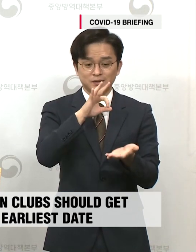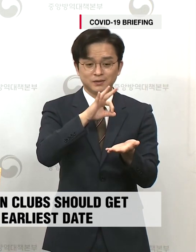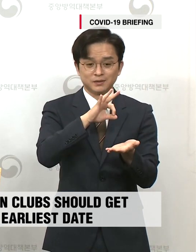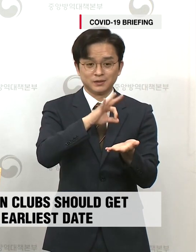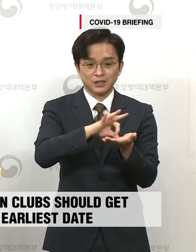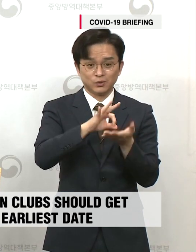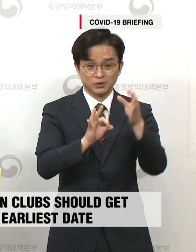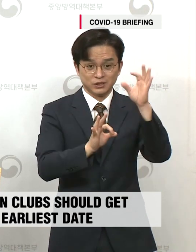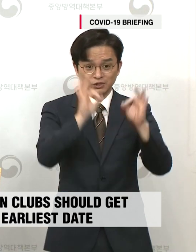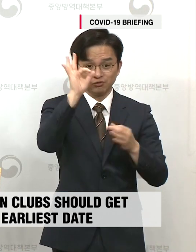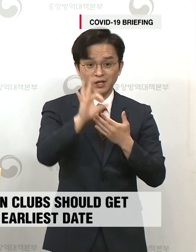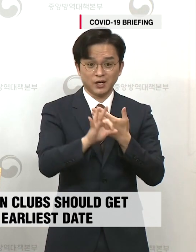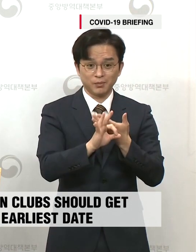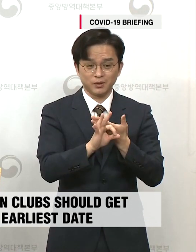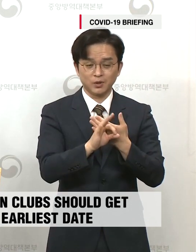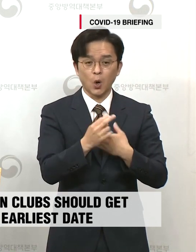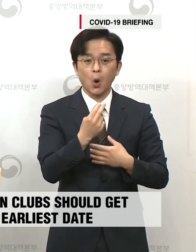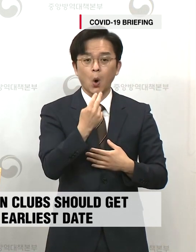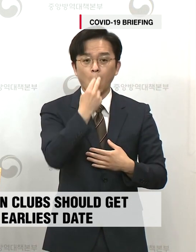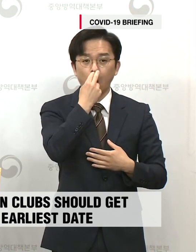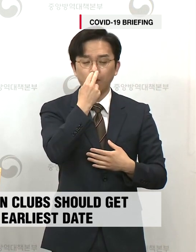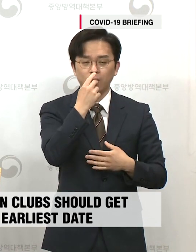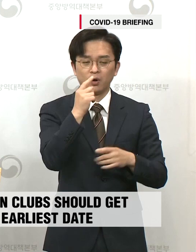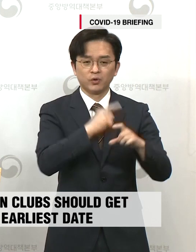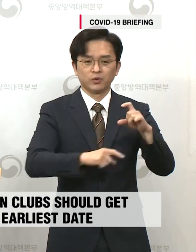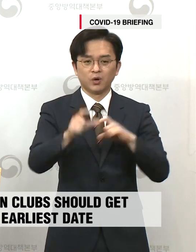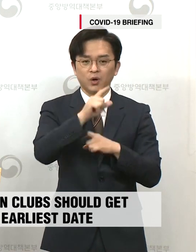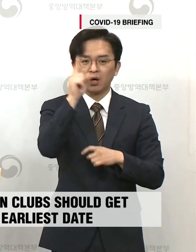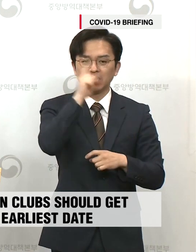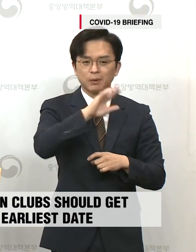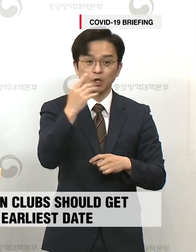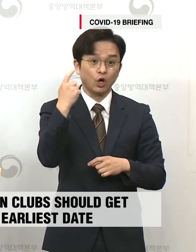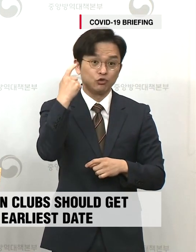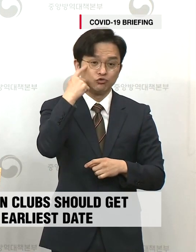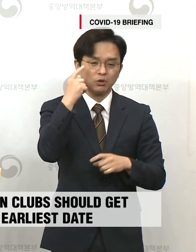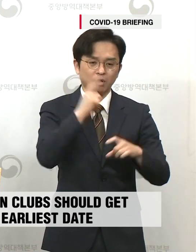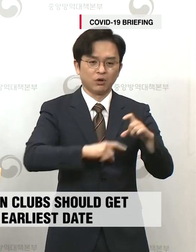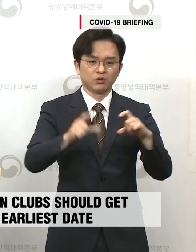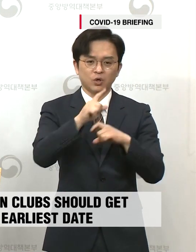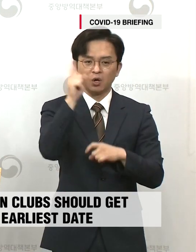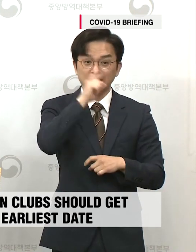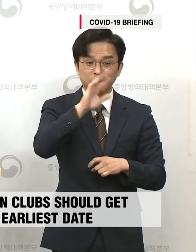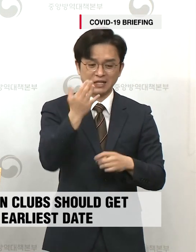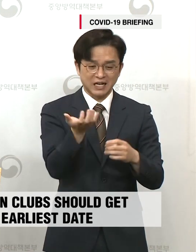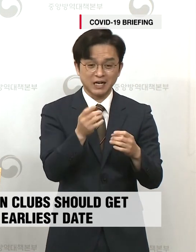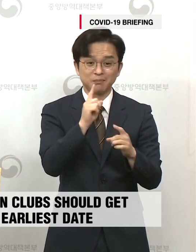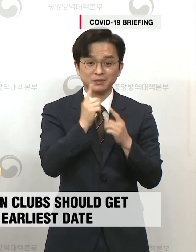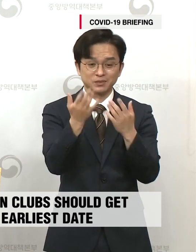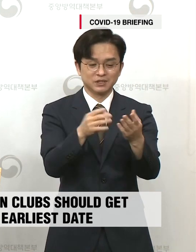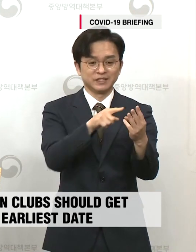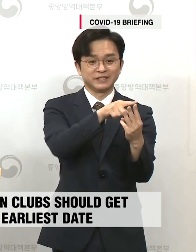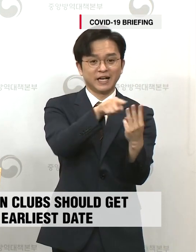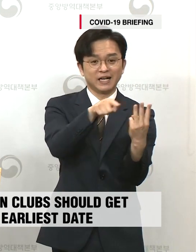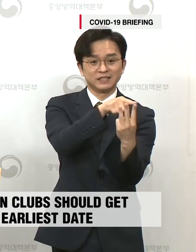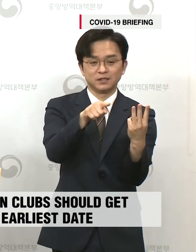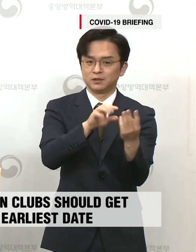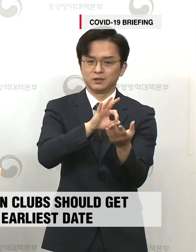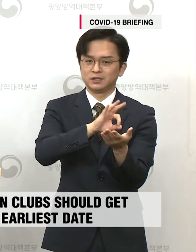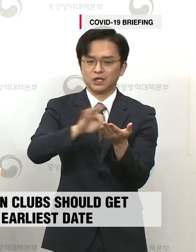not proven to be effective, and when they are used in a wrong manner, it could lead